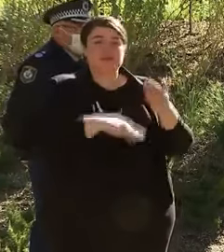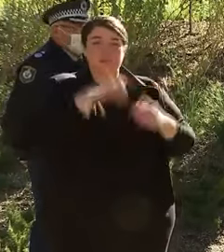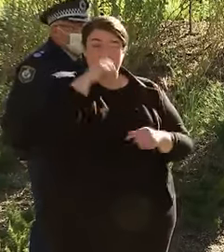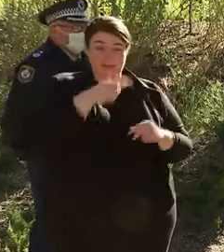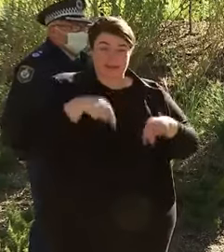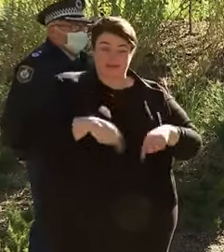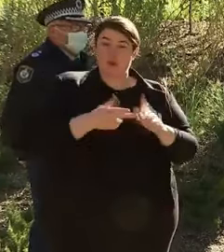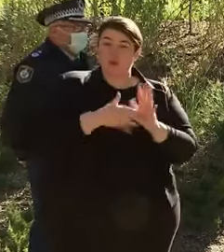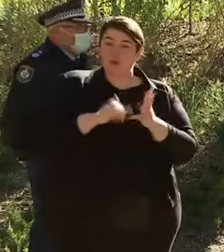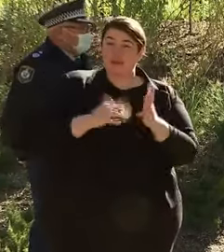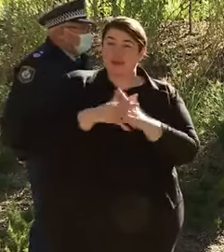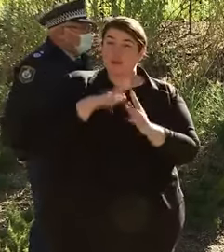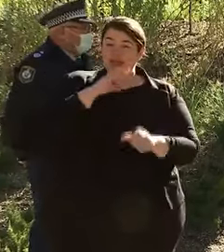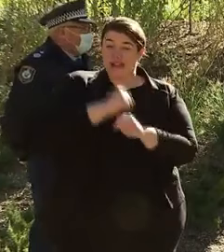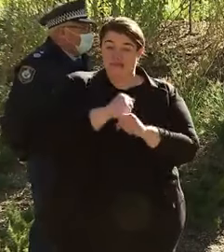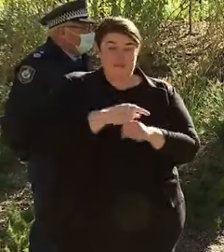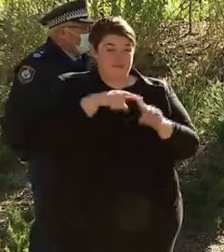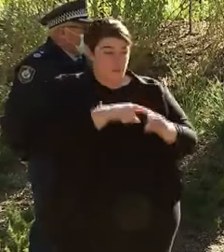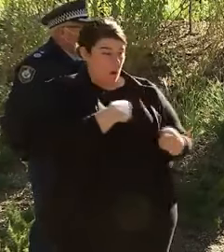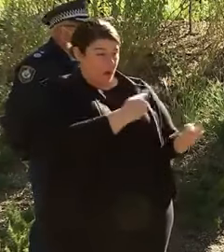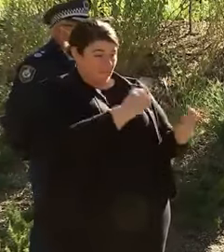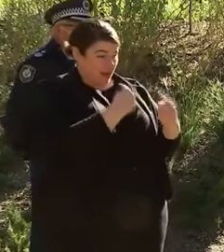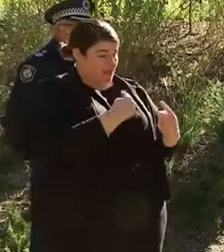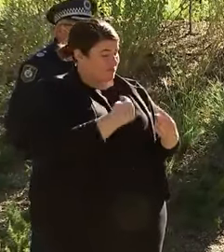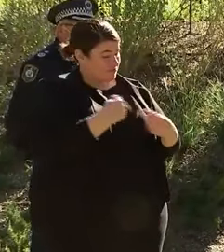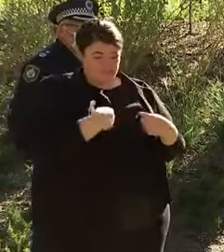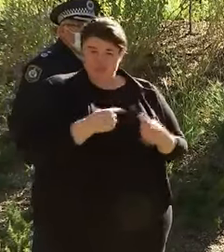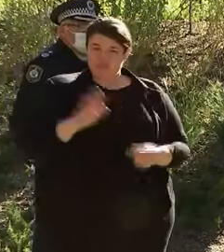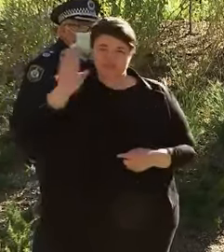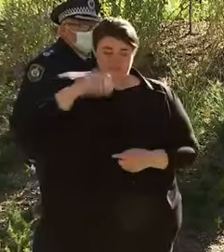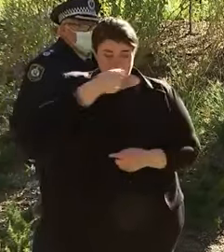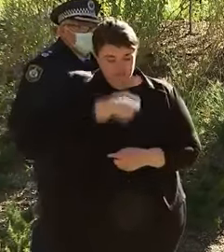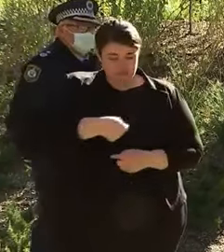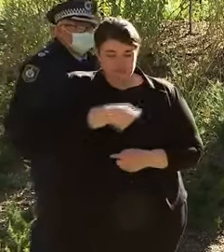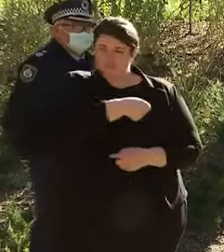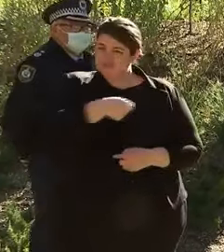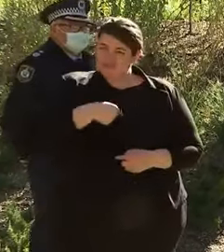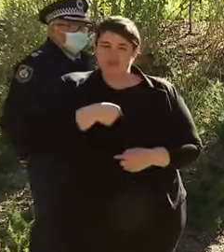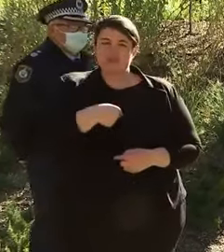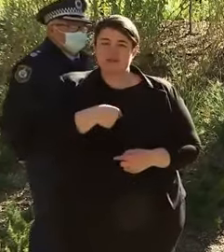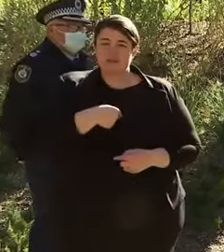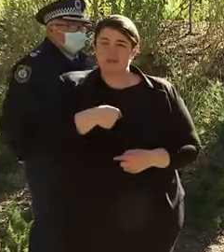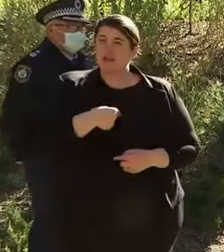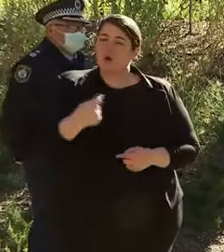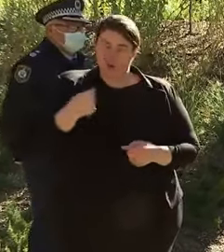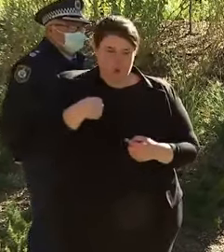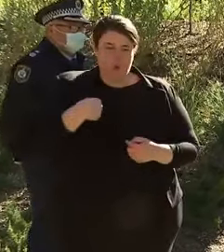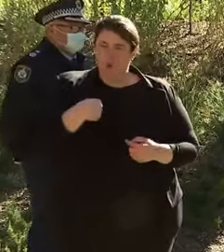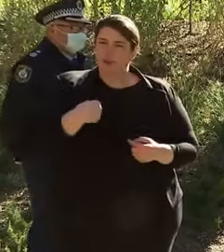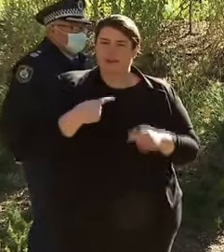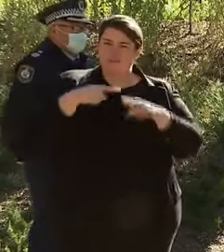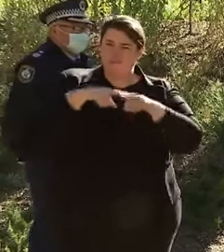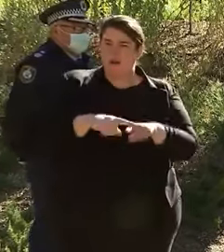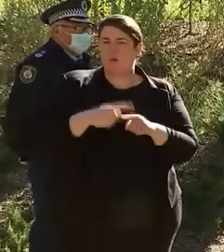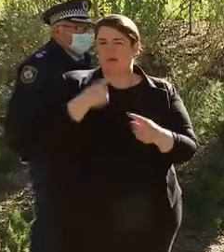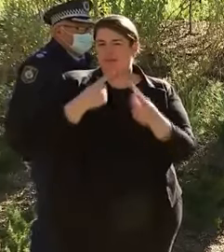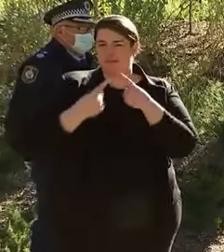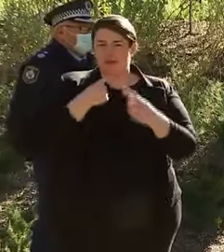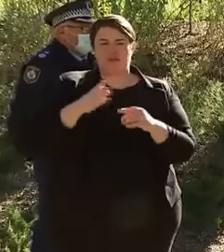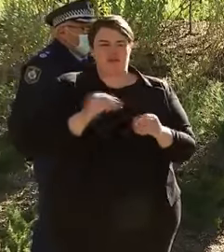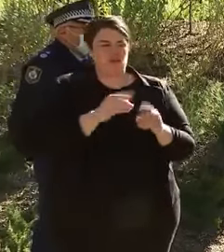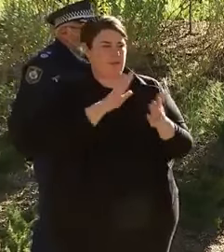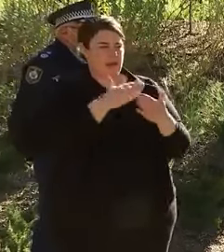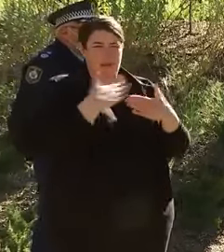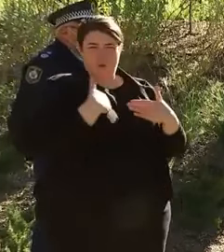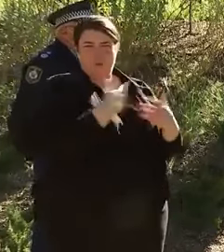South Wales government has followed their health advice. And I'm prepared to, if Dr. Chant wants to answer that question at any stage, but I want to reassure the